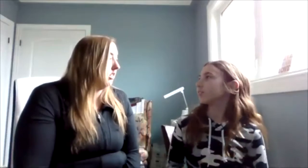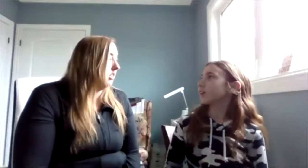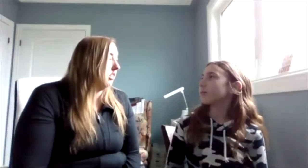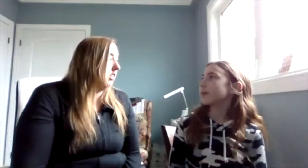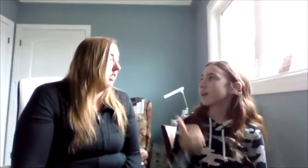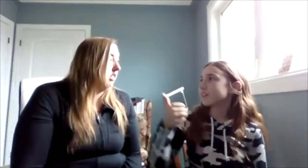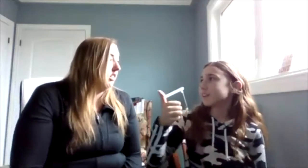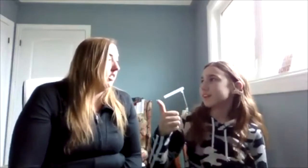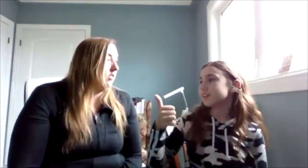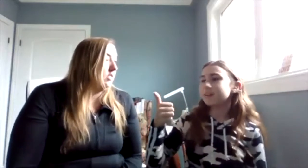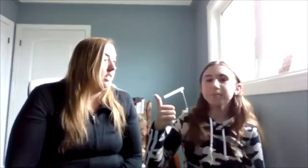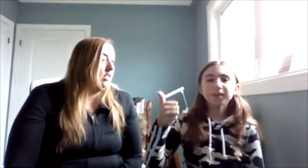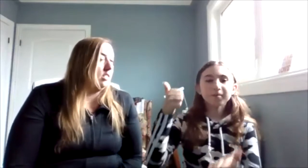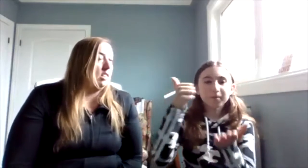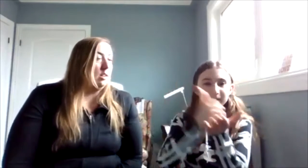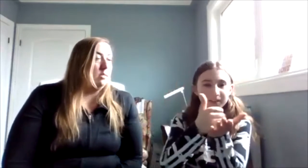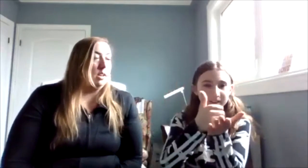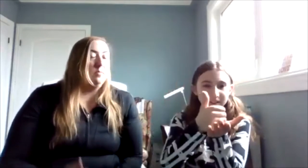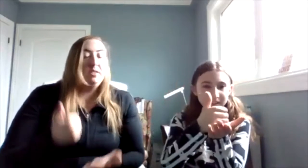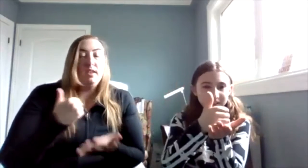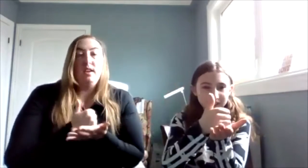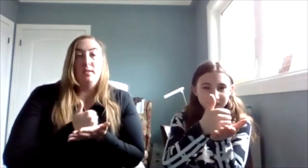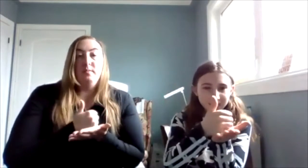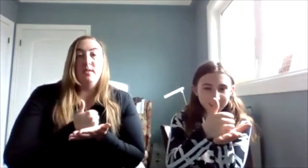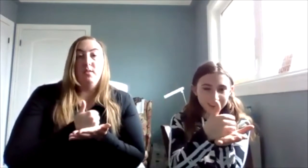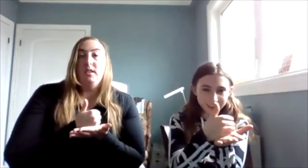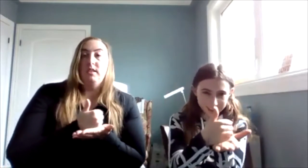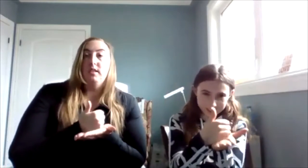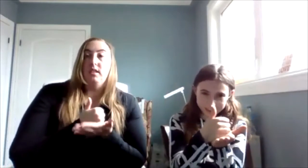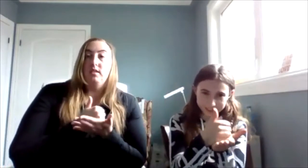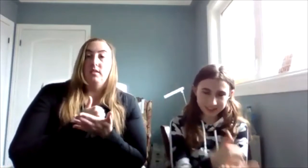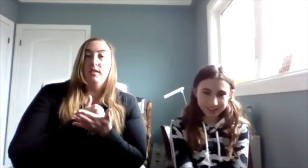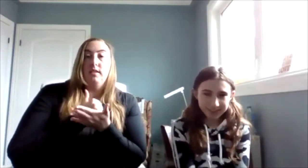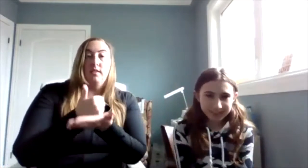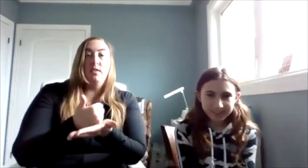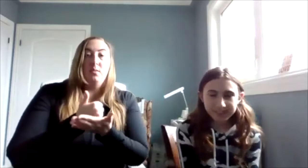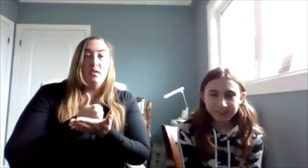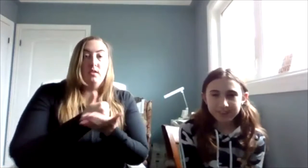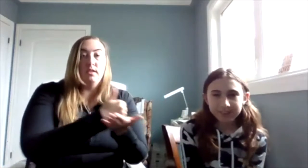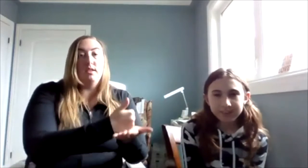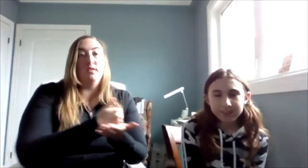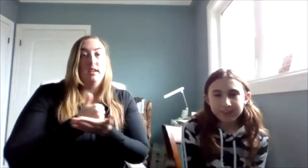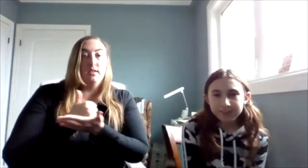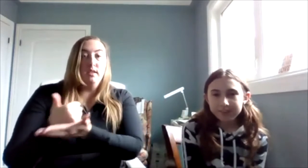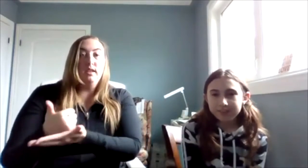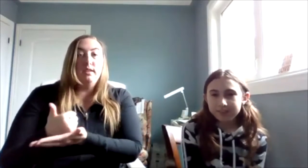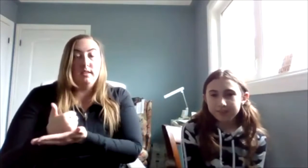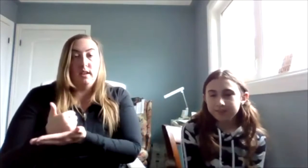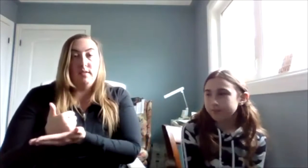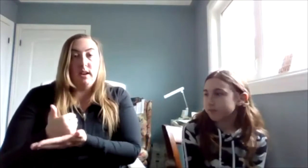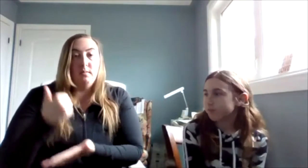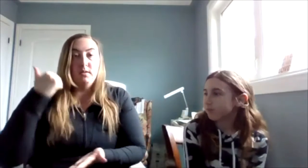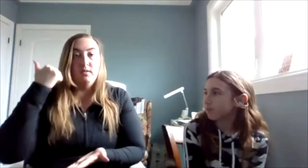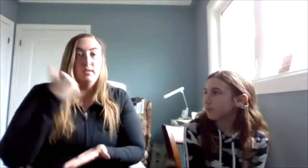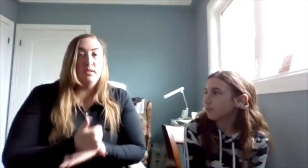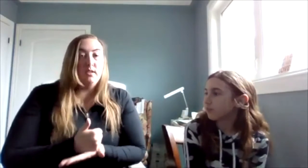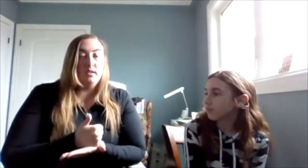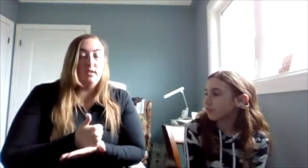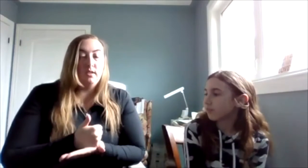Round and it's like a thumbs up. Thumbs up. So this is also, if you were to do this directionally, it's the sign for help, so just make sure you just don't